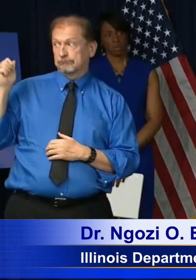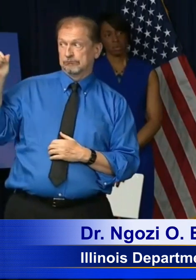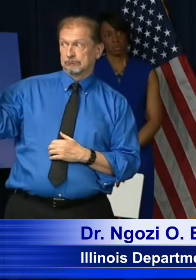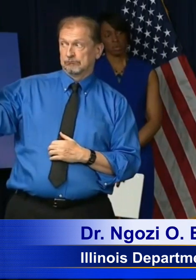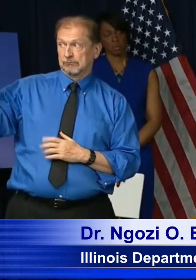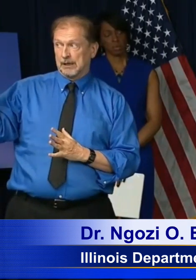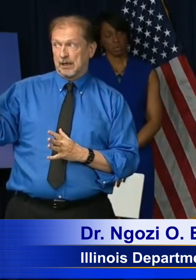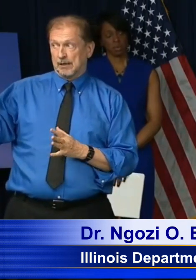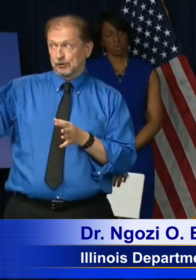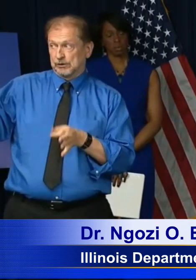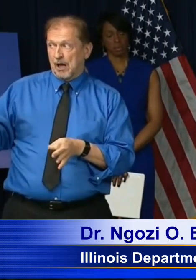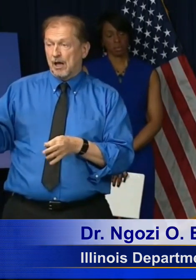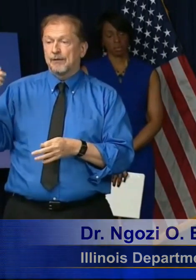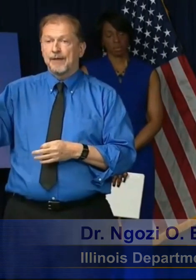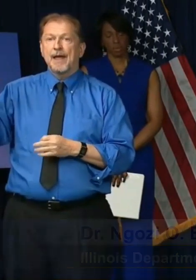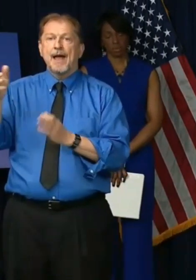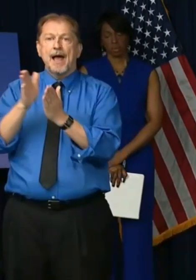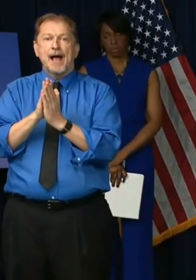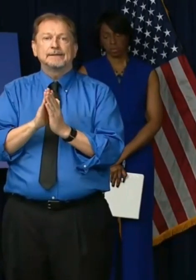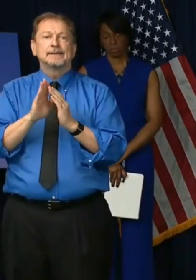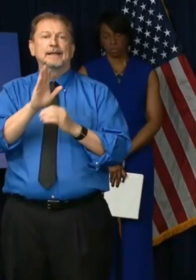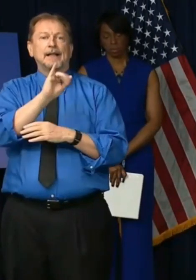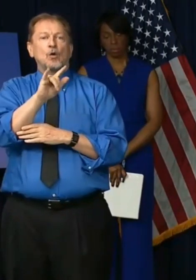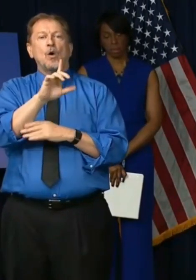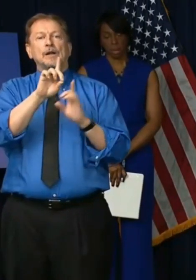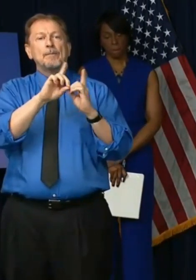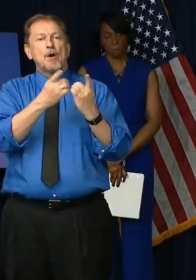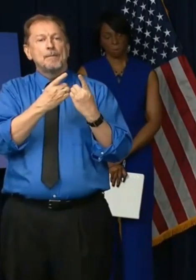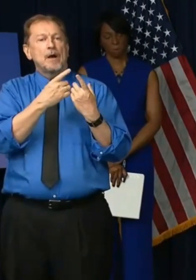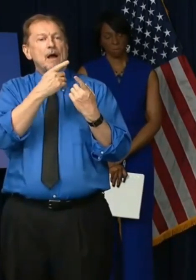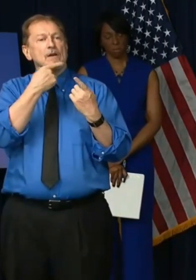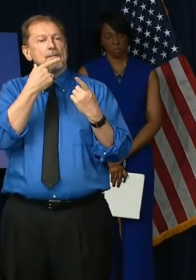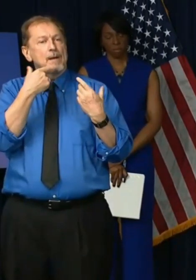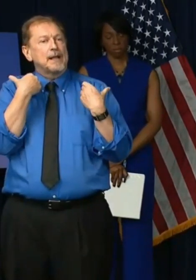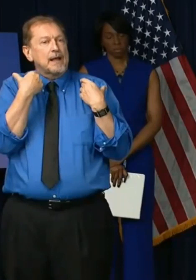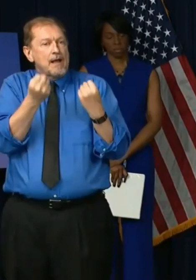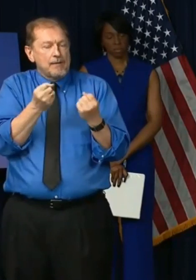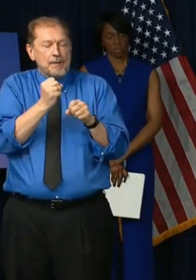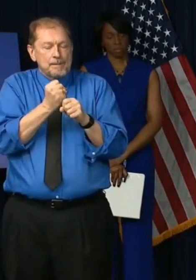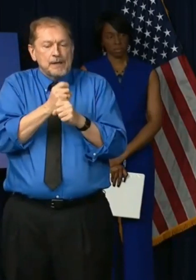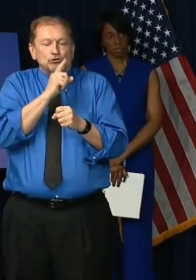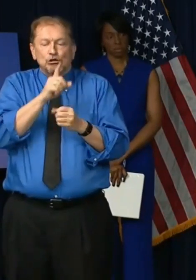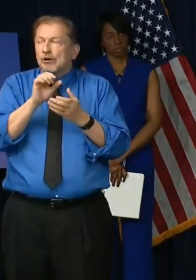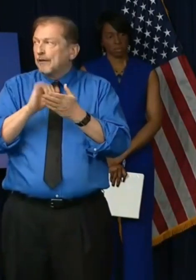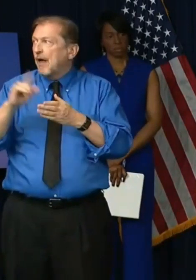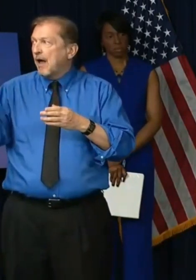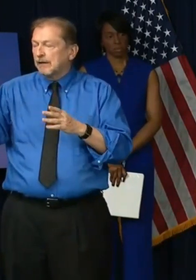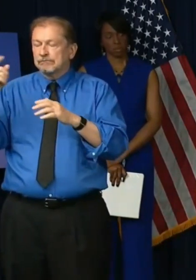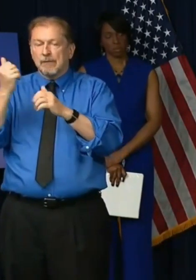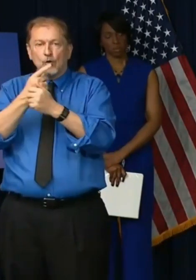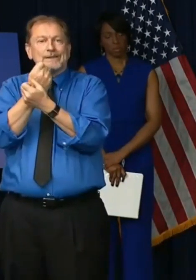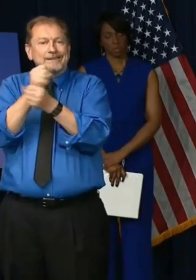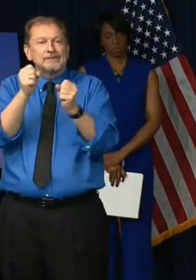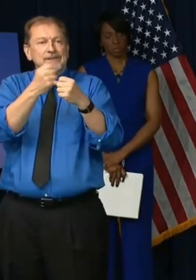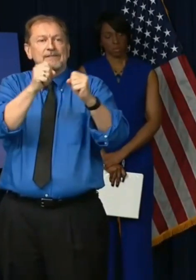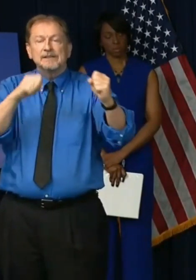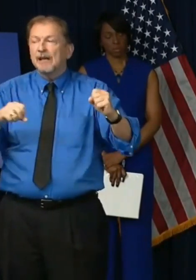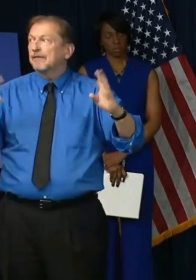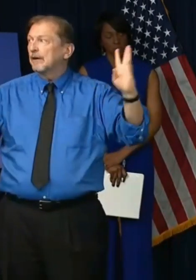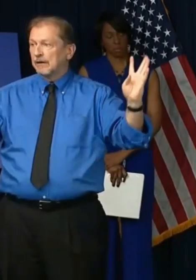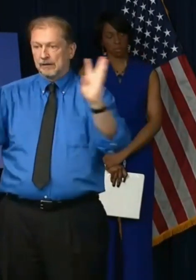the advice of the Illinois Department of Public Health, so that we can make sure that that everybody is safe